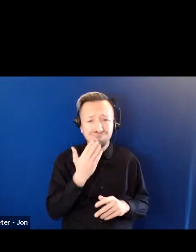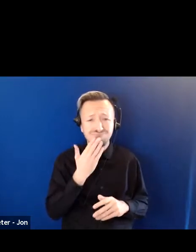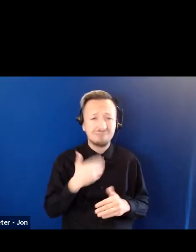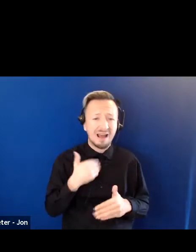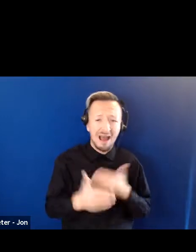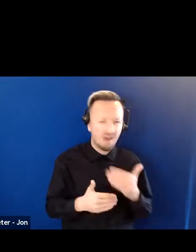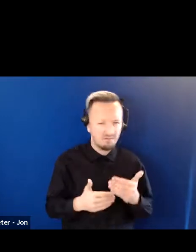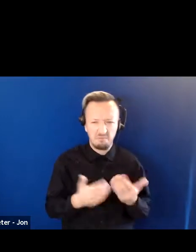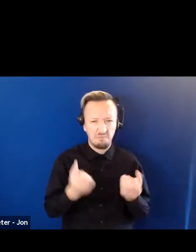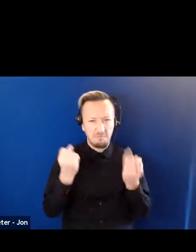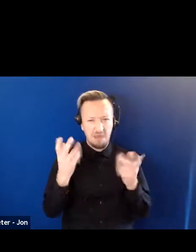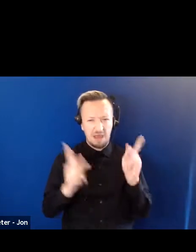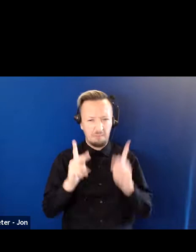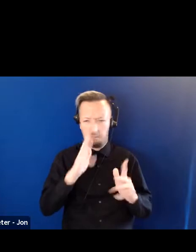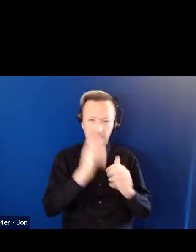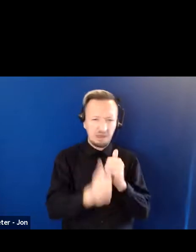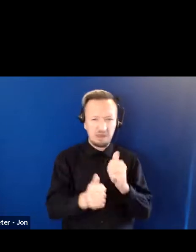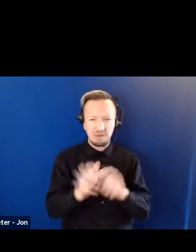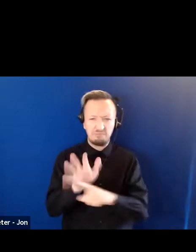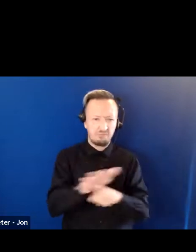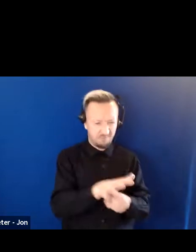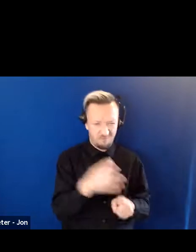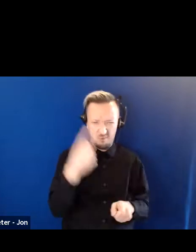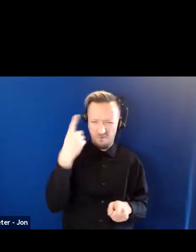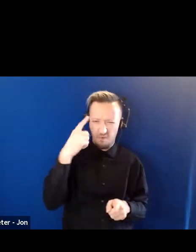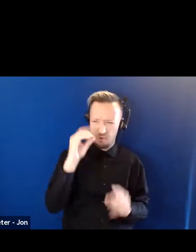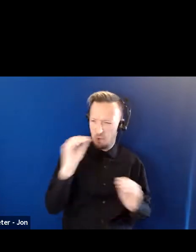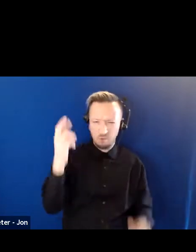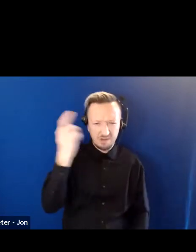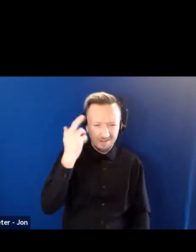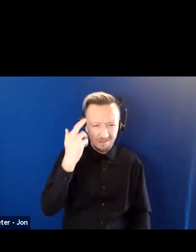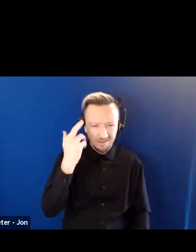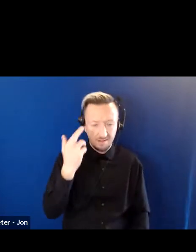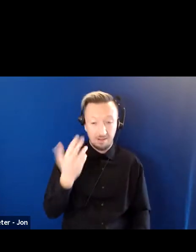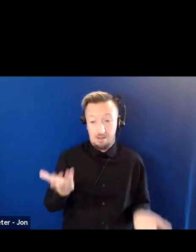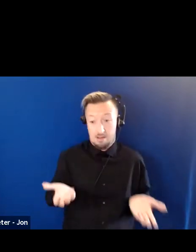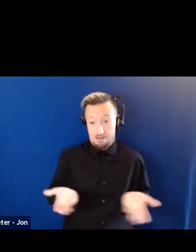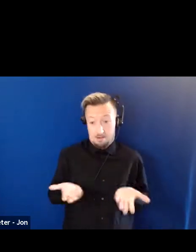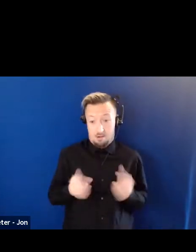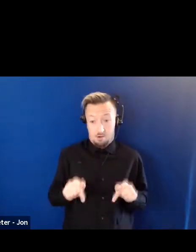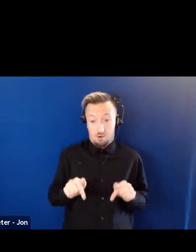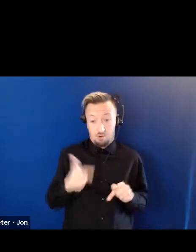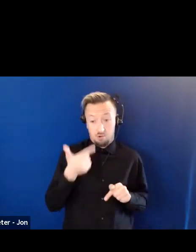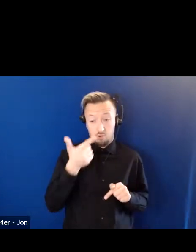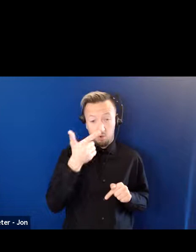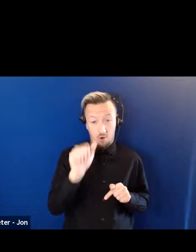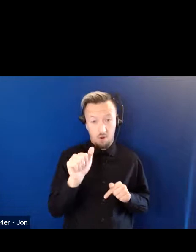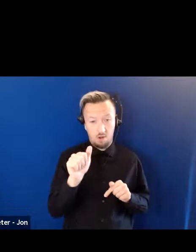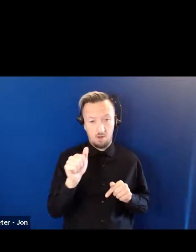mean-spirited, and for no reason. I think it is, here in Georgia, we try to